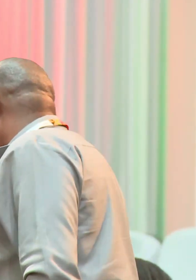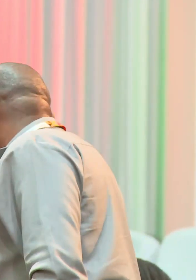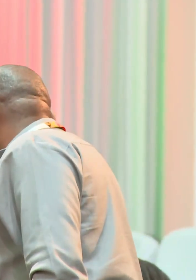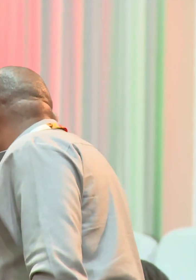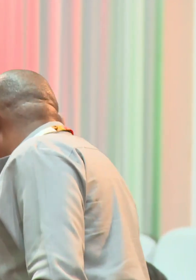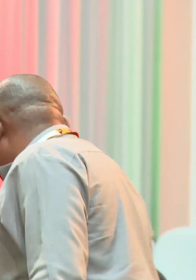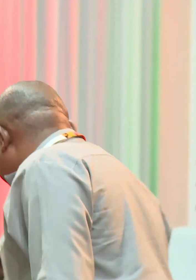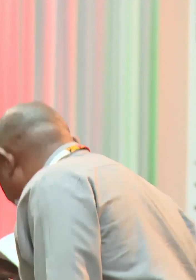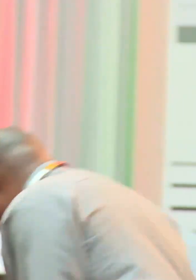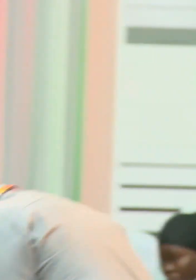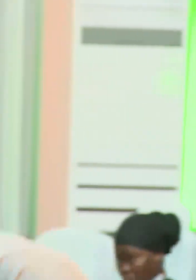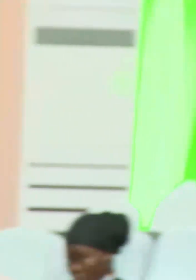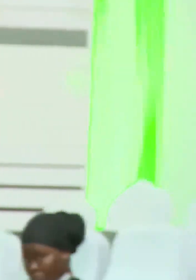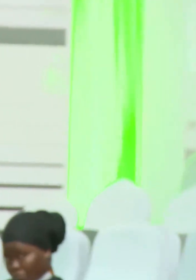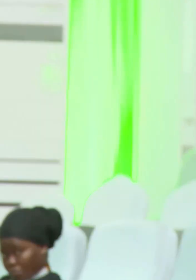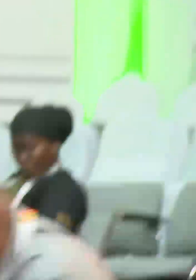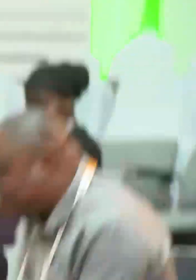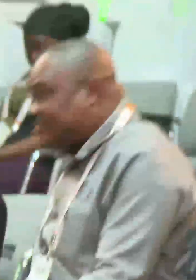Hello.